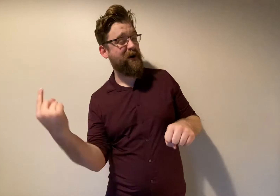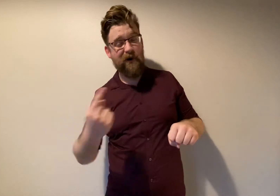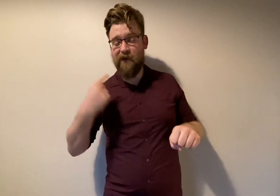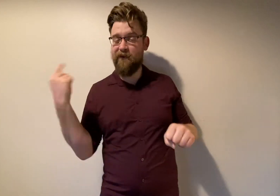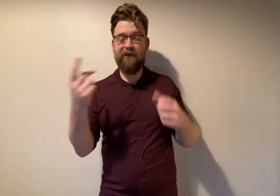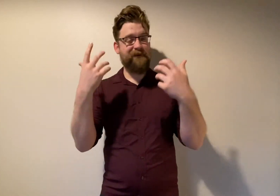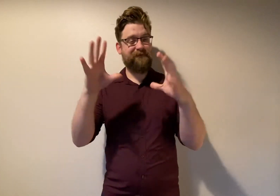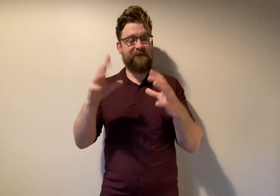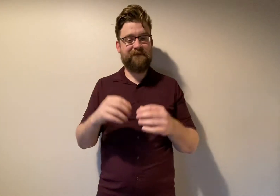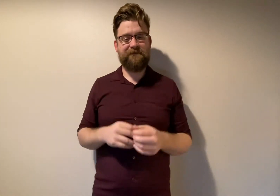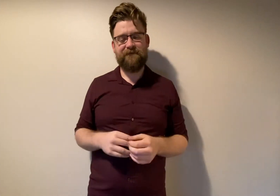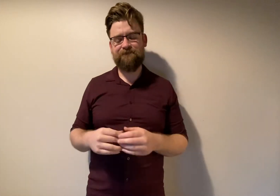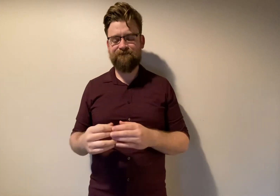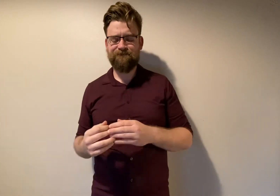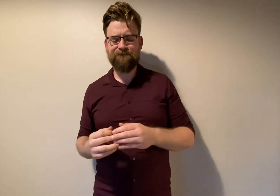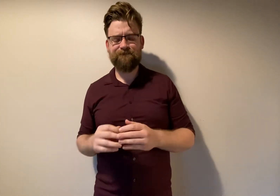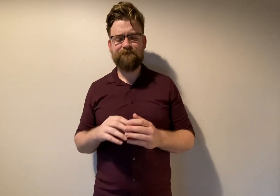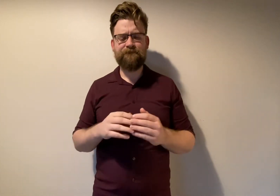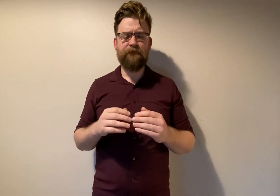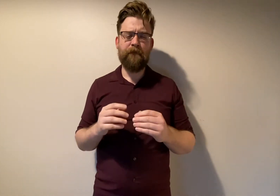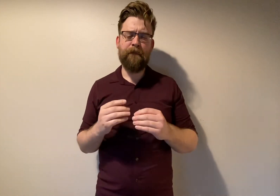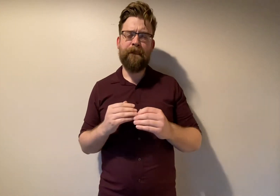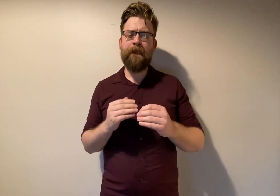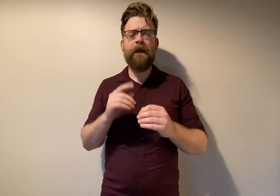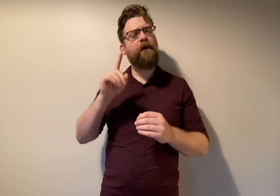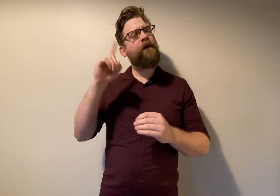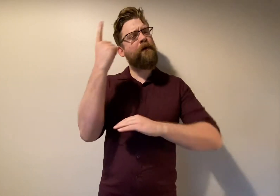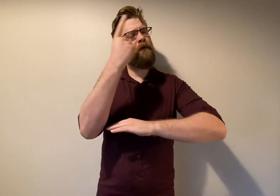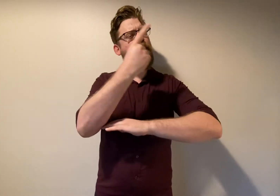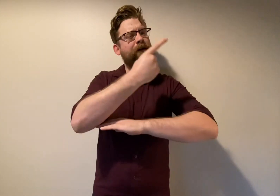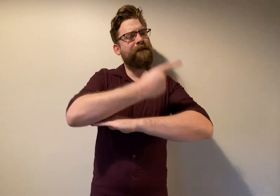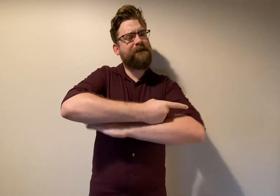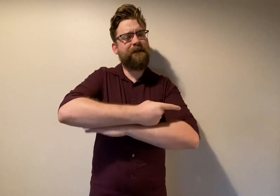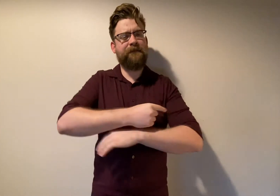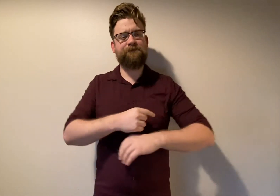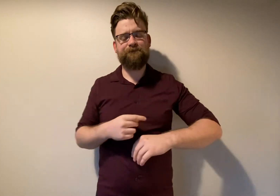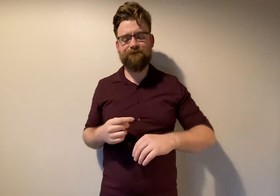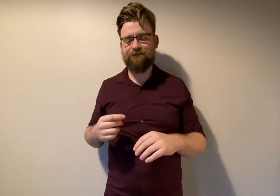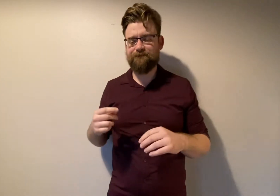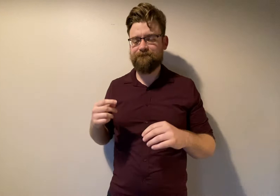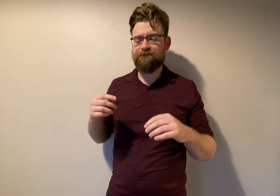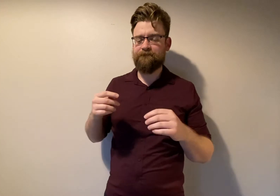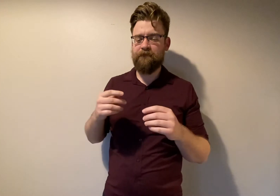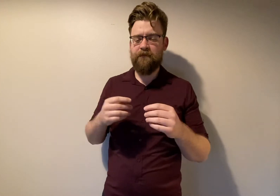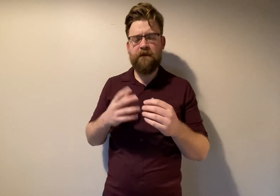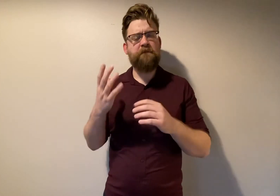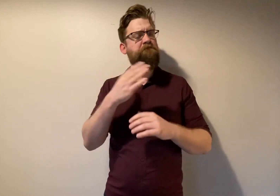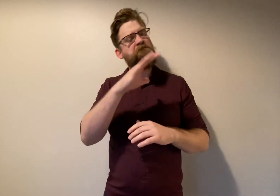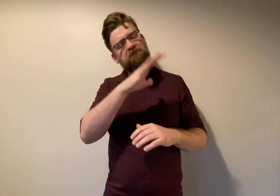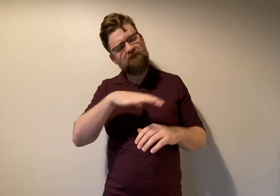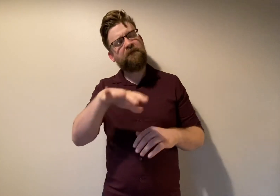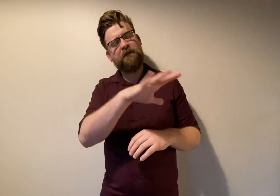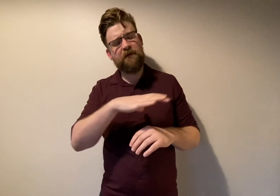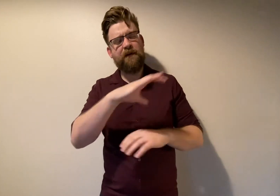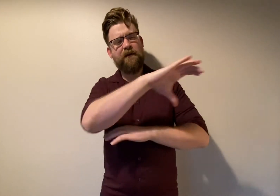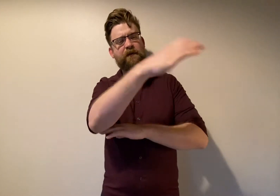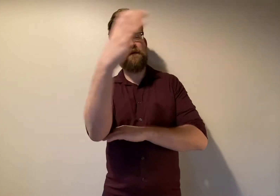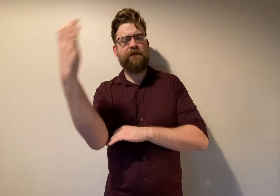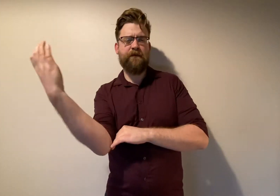her, "I should like to sit up and watch tonight, that we may see who it is that comes and